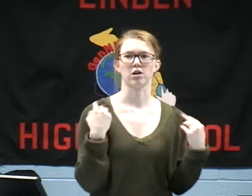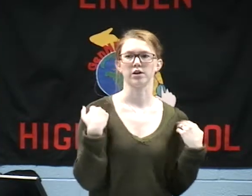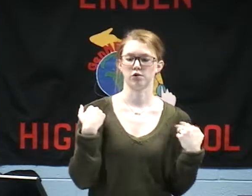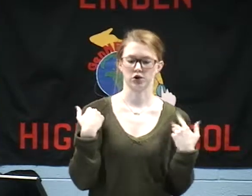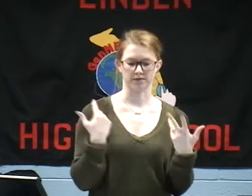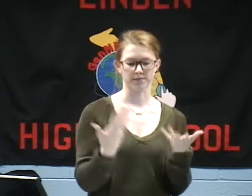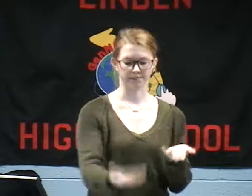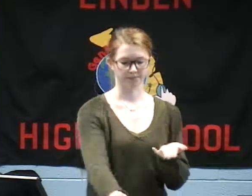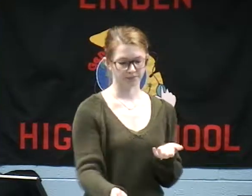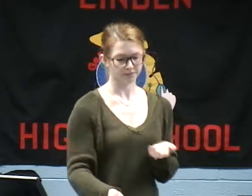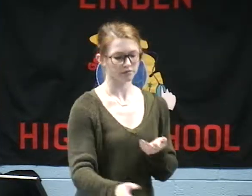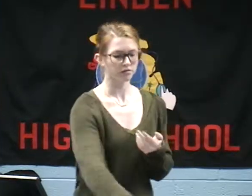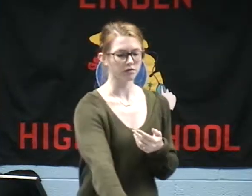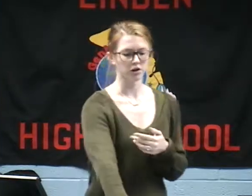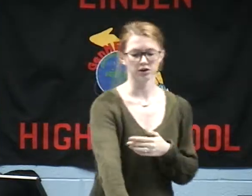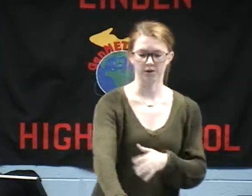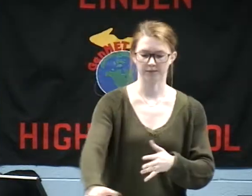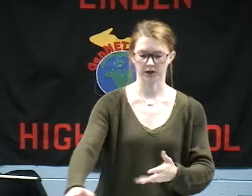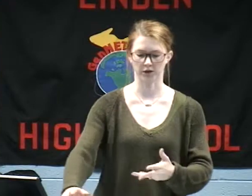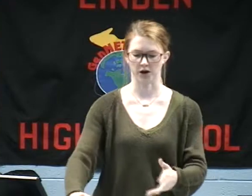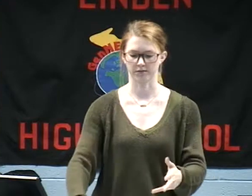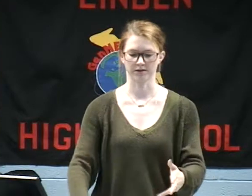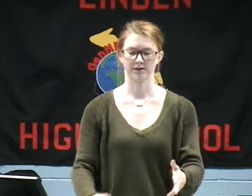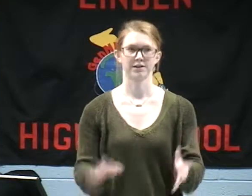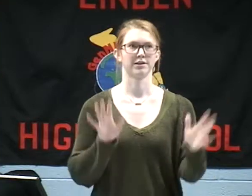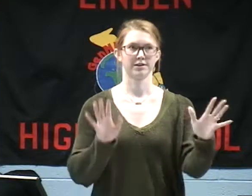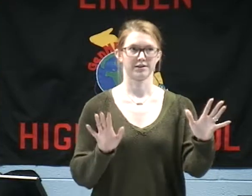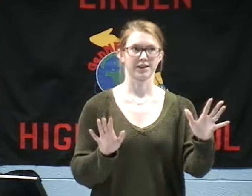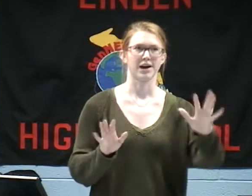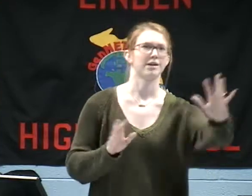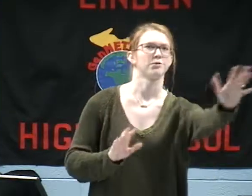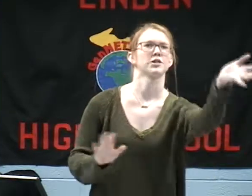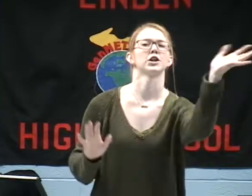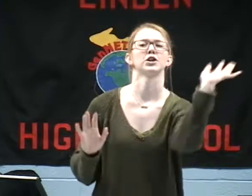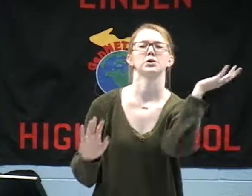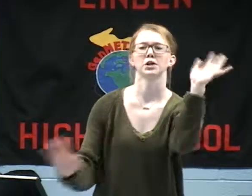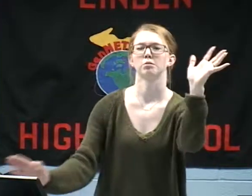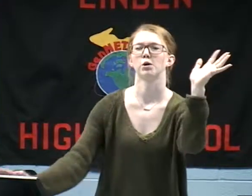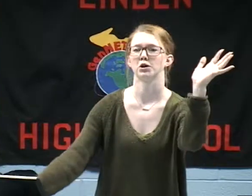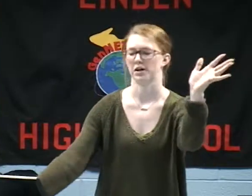and role shift. So, here we go. Just going to do a little portion of it.